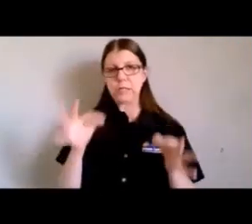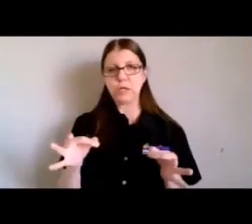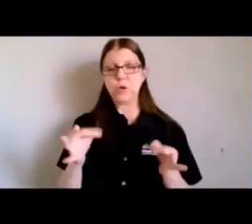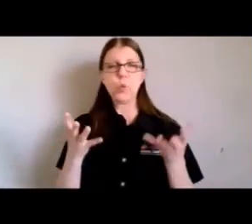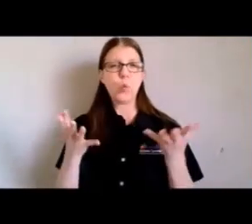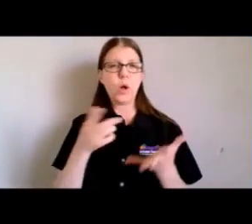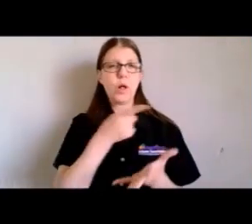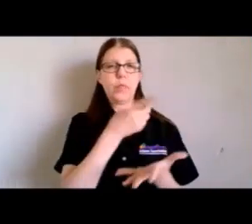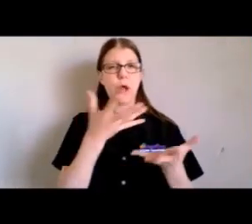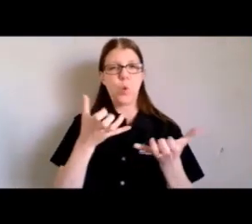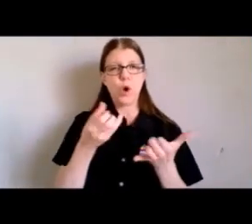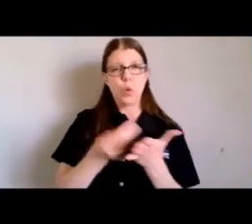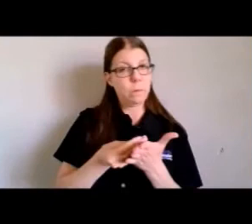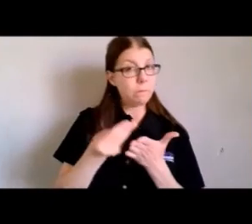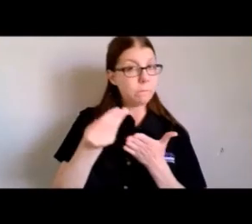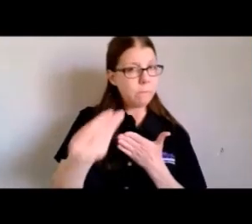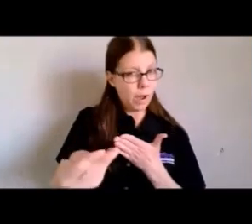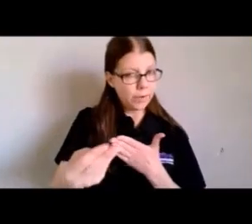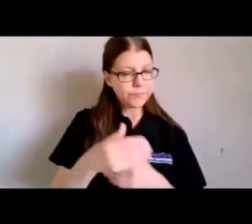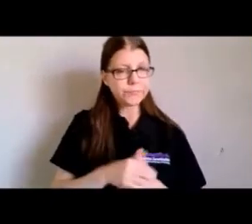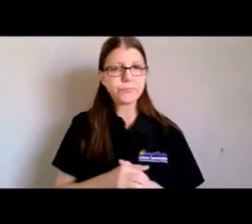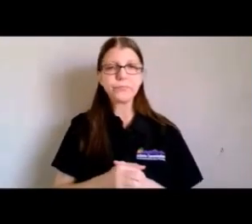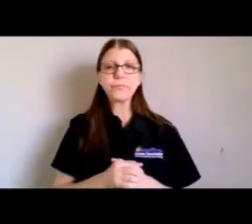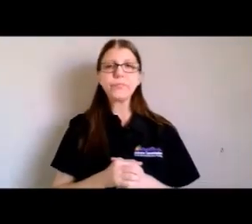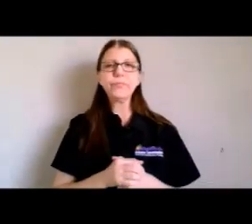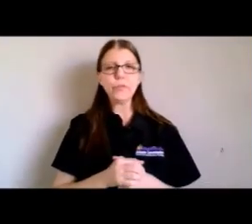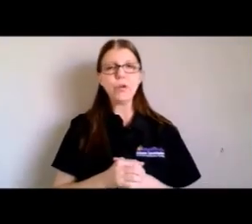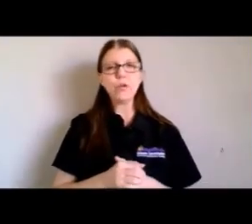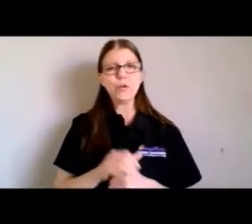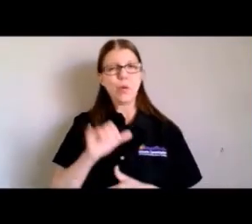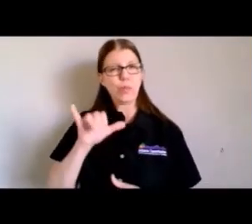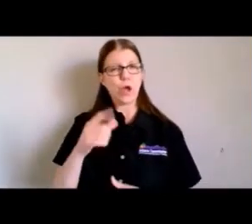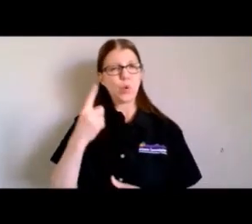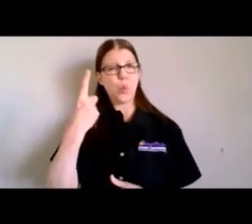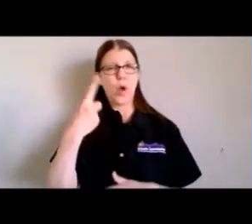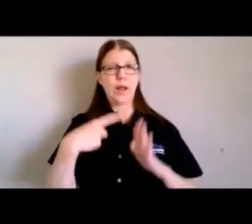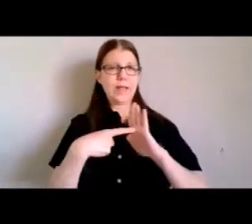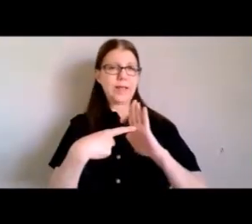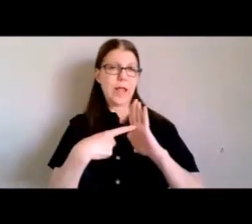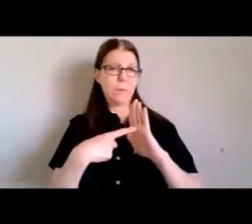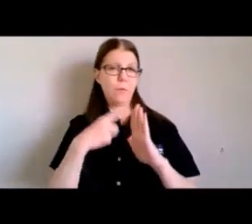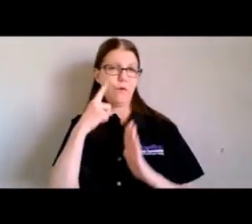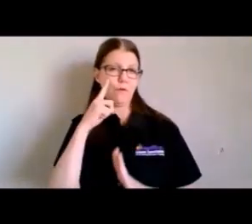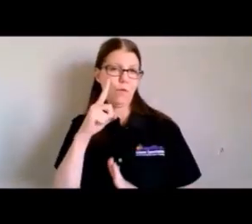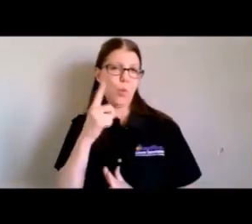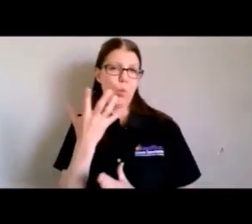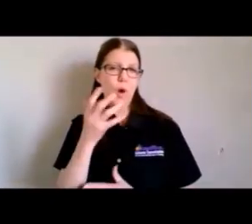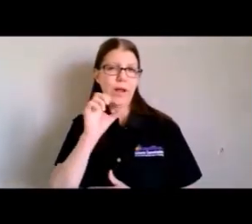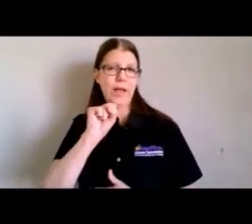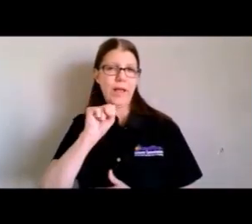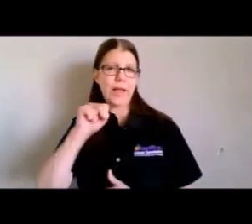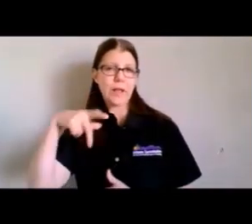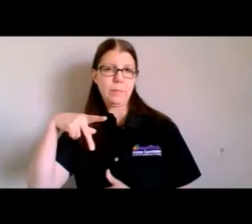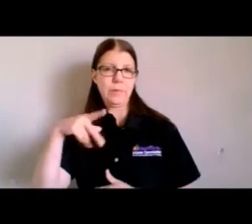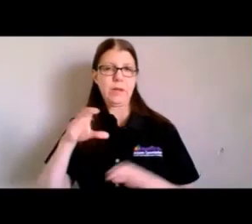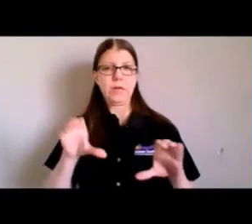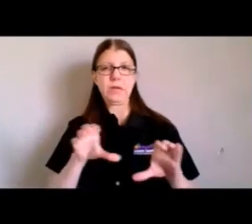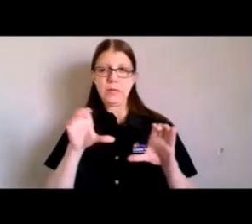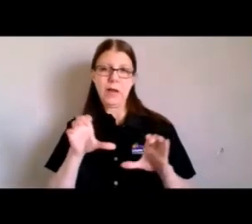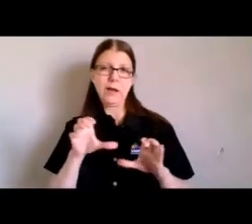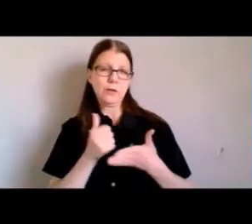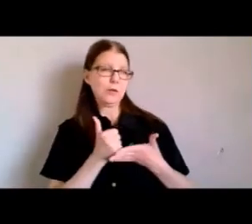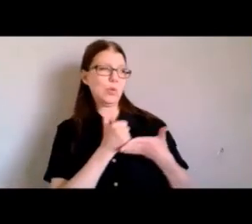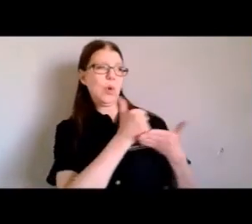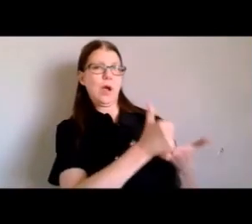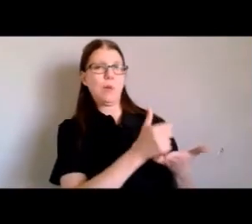the quality, the price, and then the deaf-blind individual can make an informed decision on what they purchase.